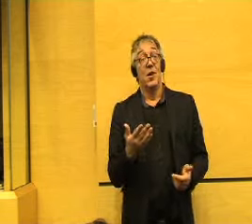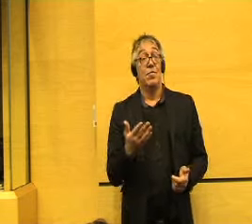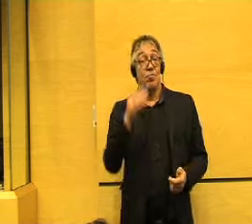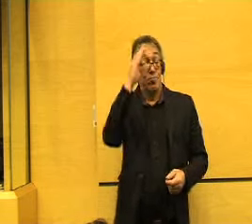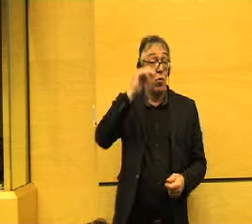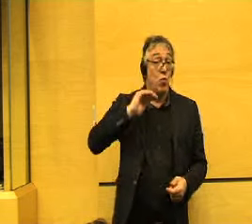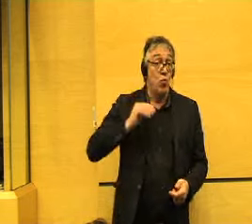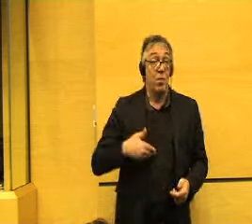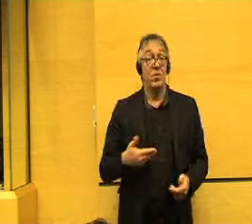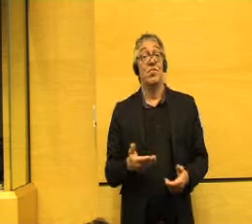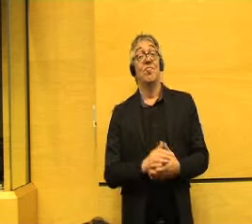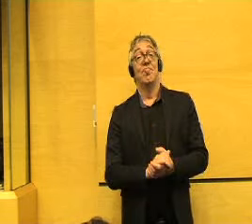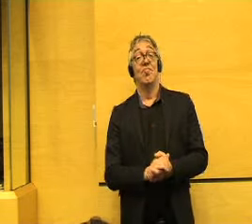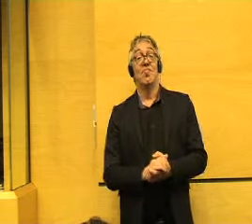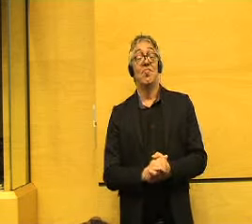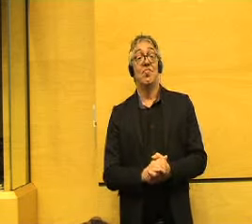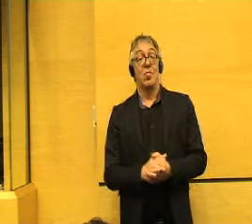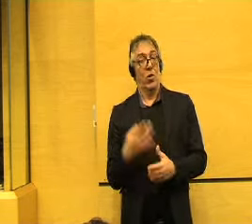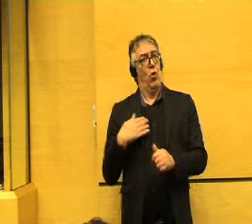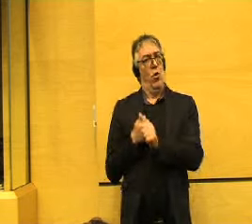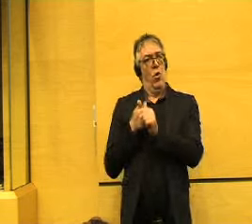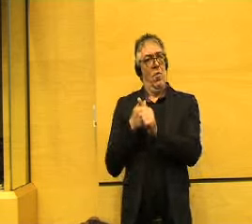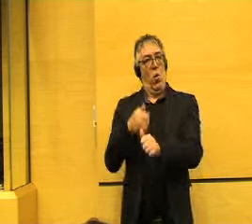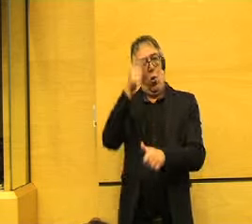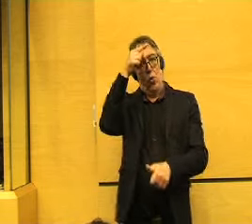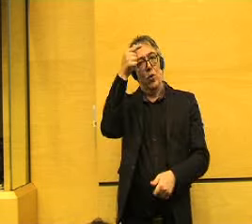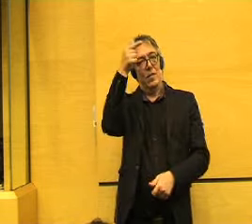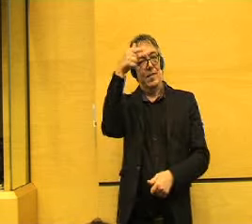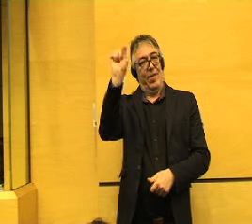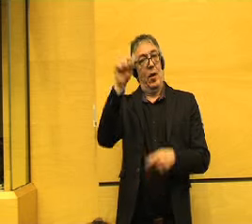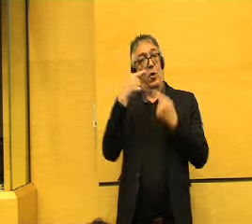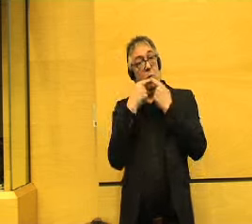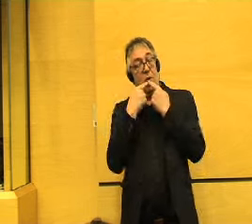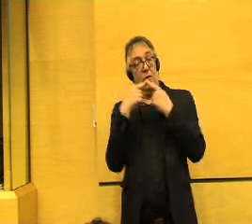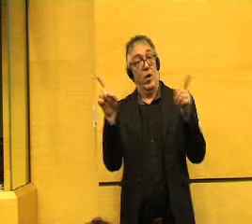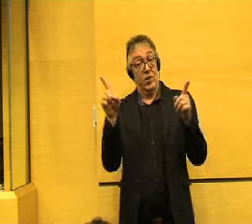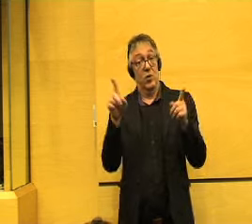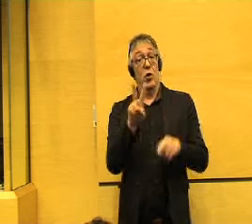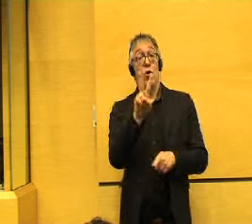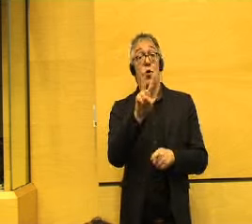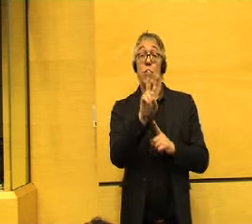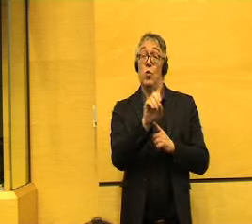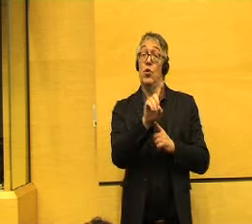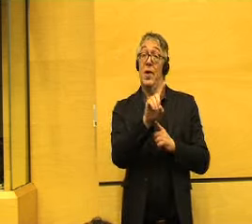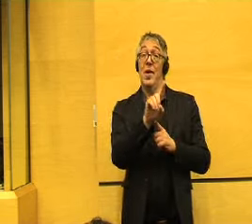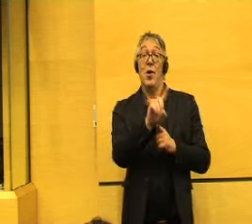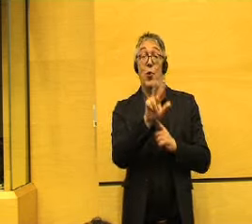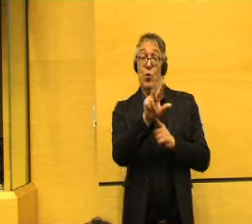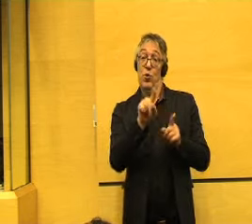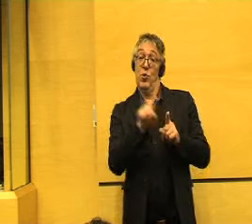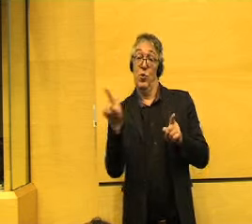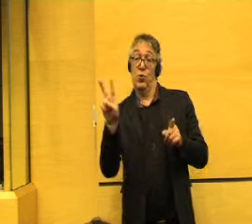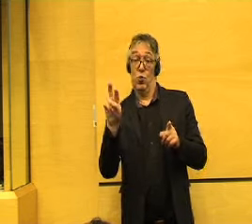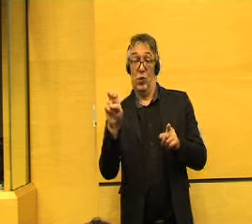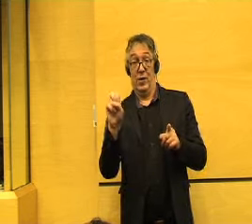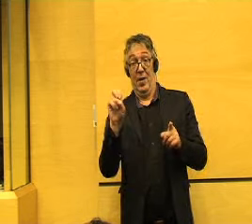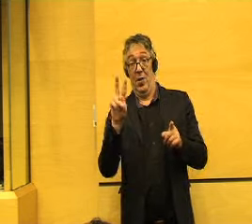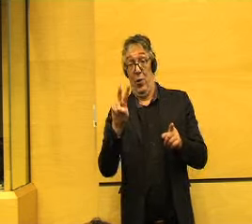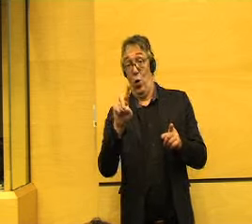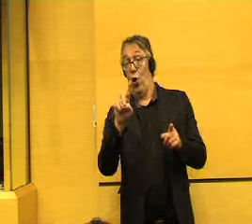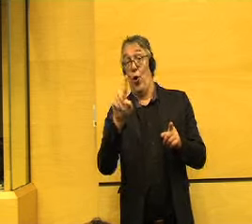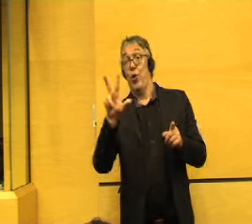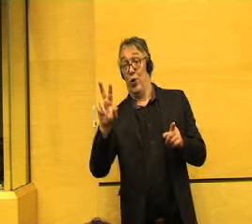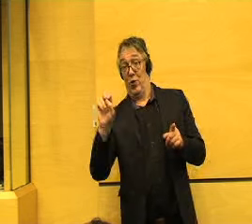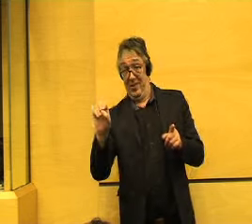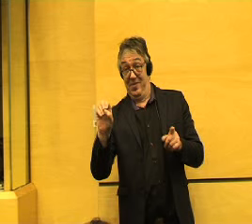Sendai Framework for Disaster Risk Reduction 2015 to 2030, the Department of Disaster